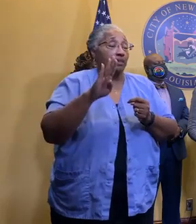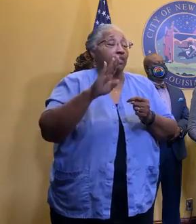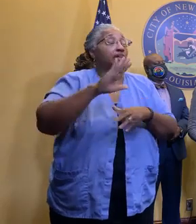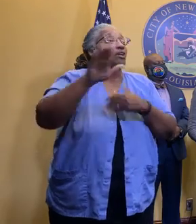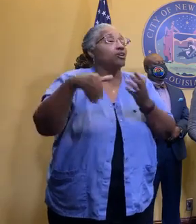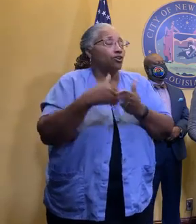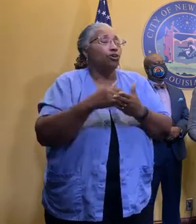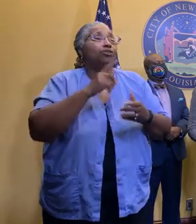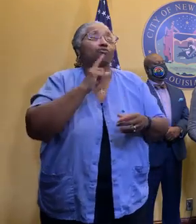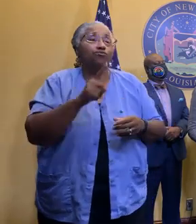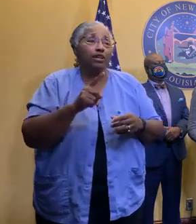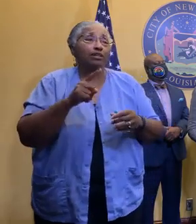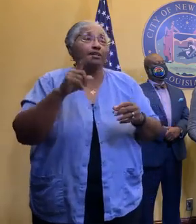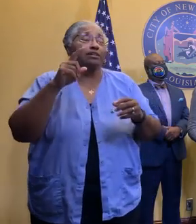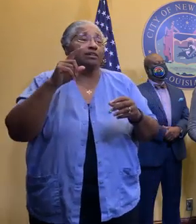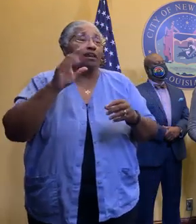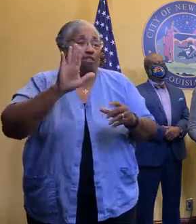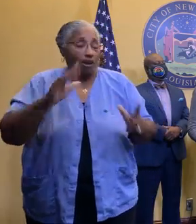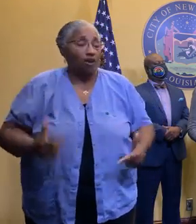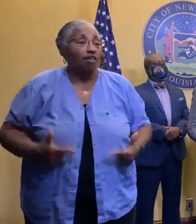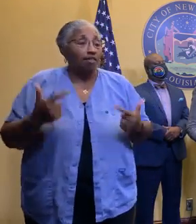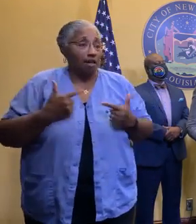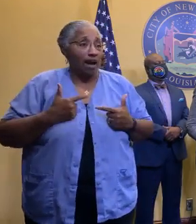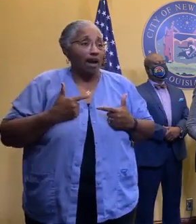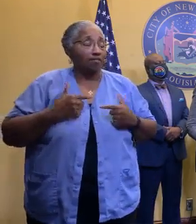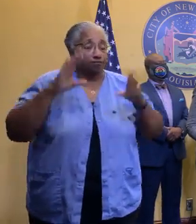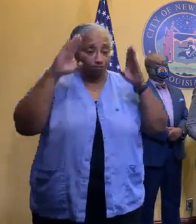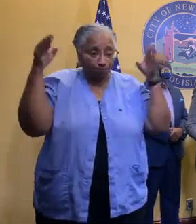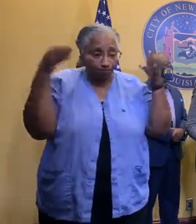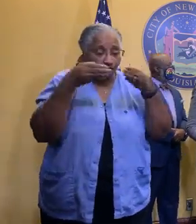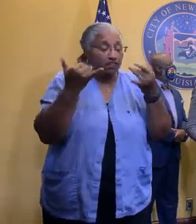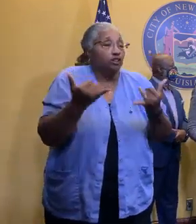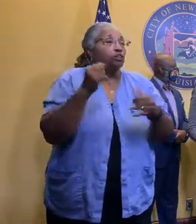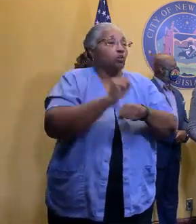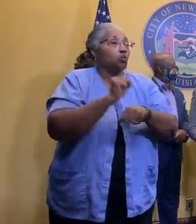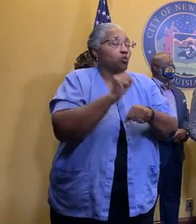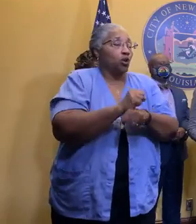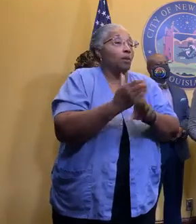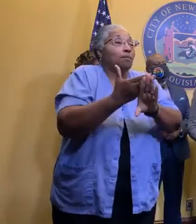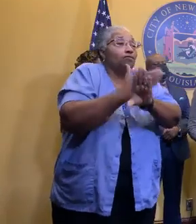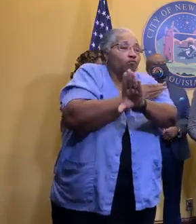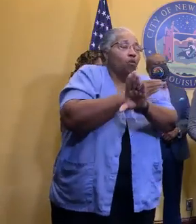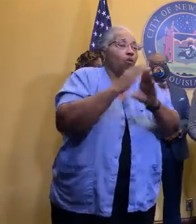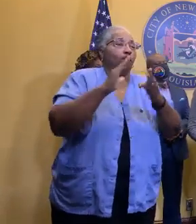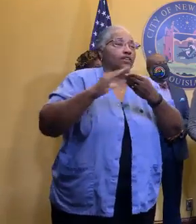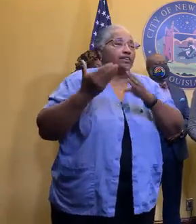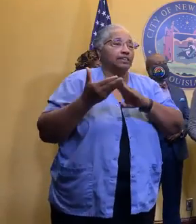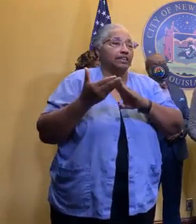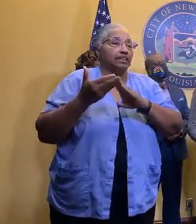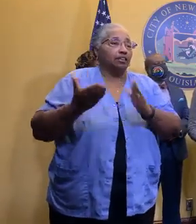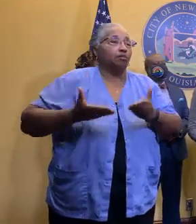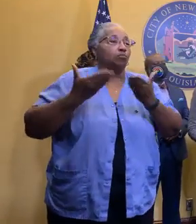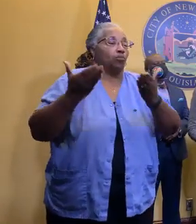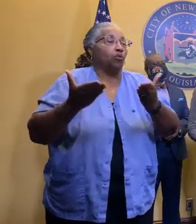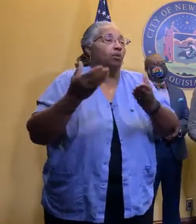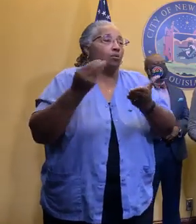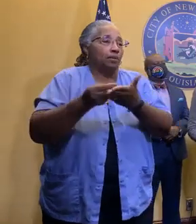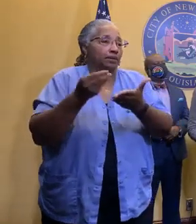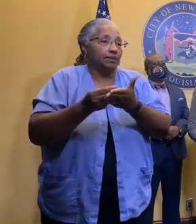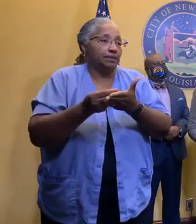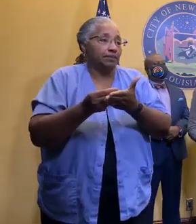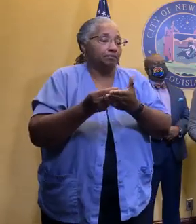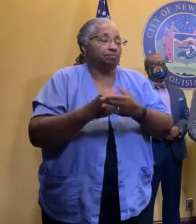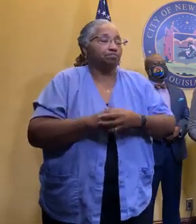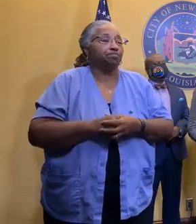really dedicated their lives to this work before the city was dedicating money to this work. So last but not least, I just want to